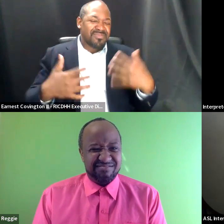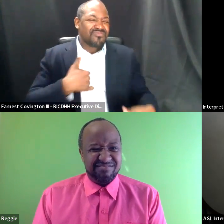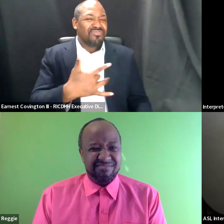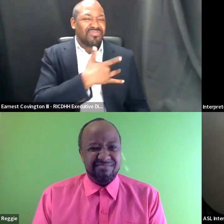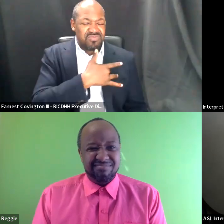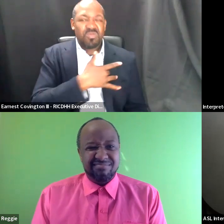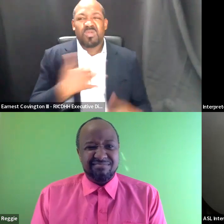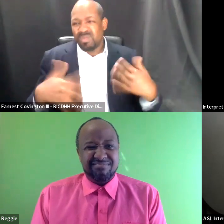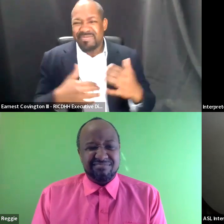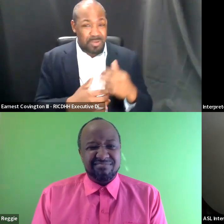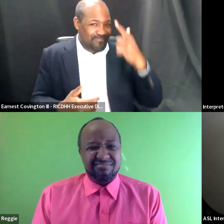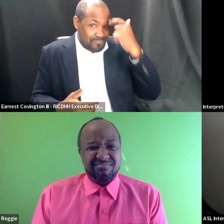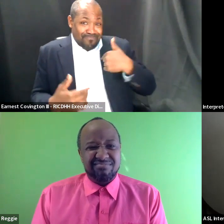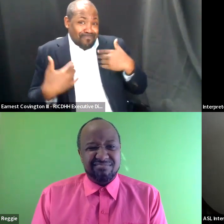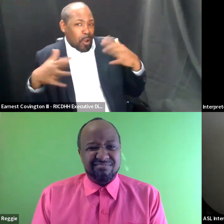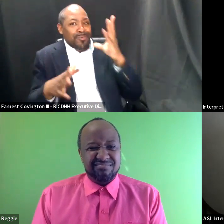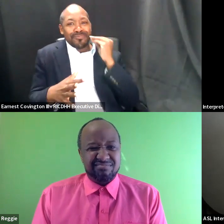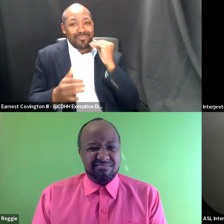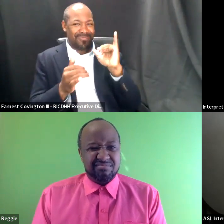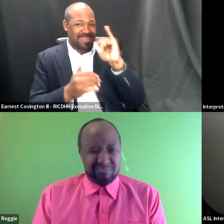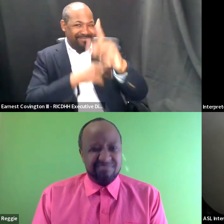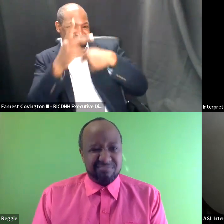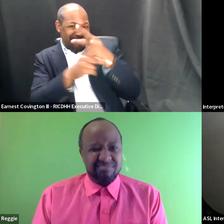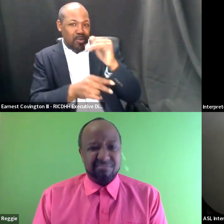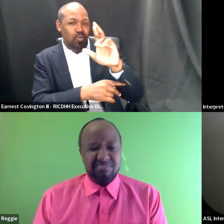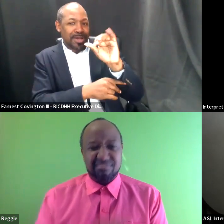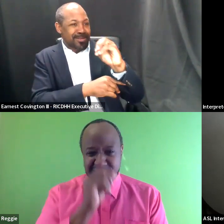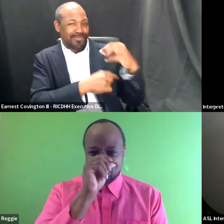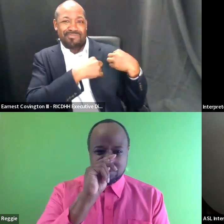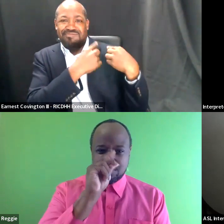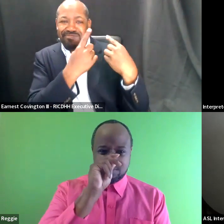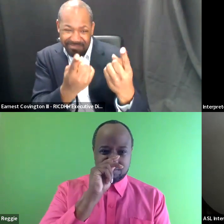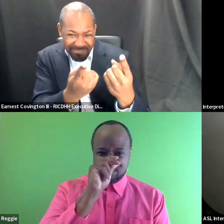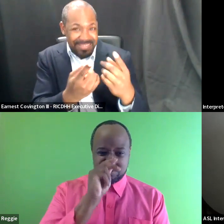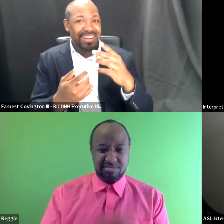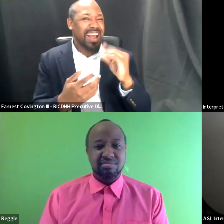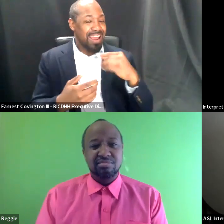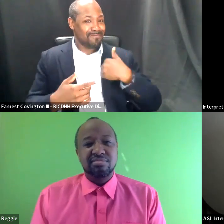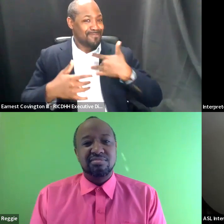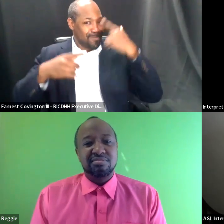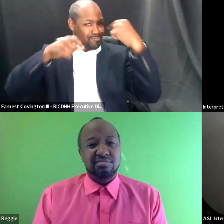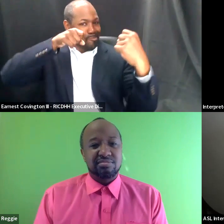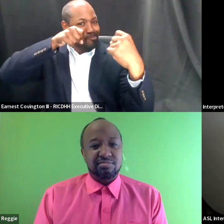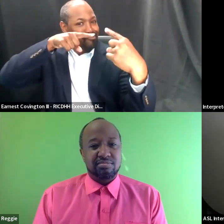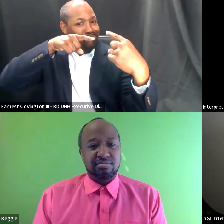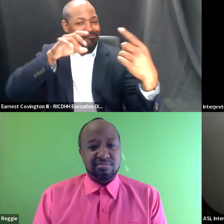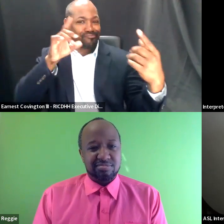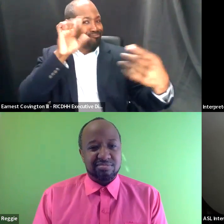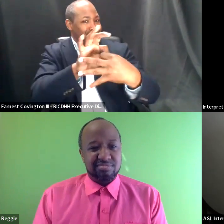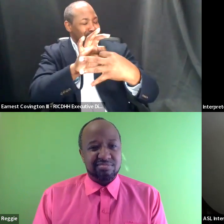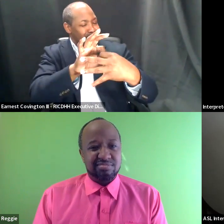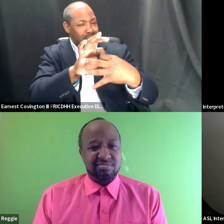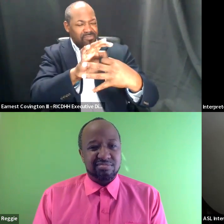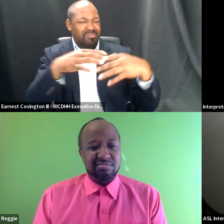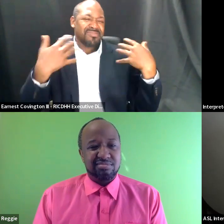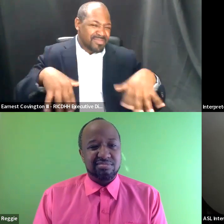recent as, the time that you've been a PhD student, it's just unbelievable. And I've experienced those